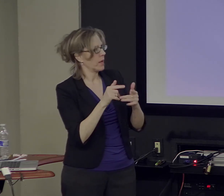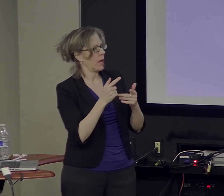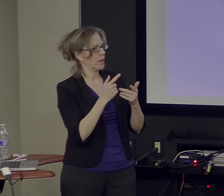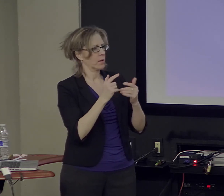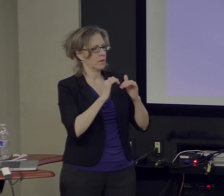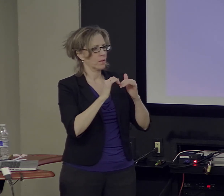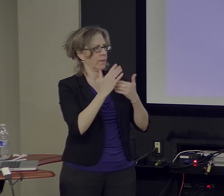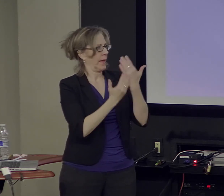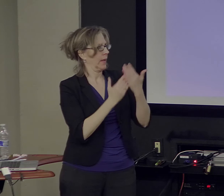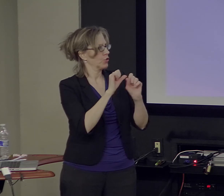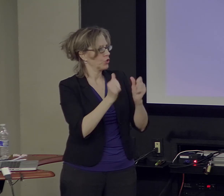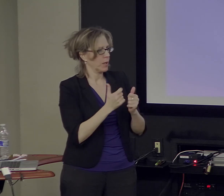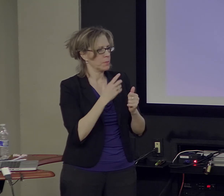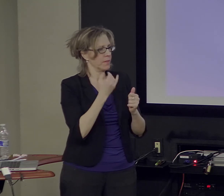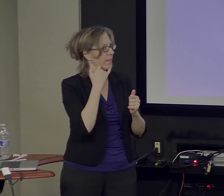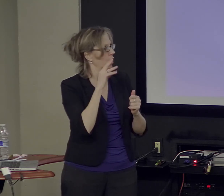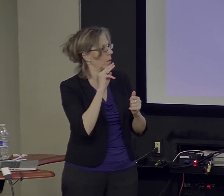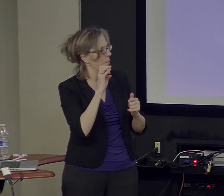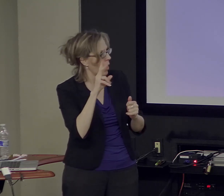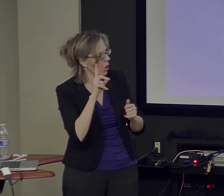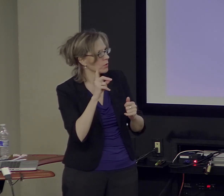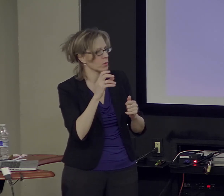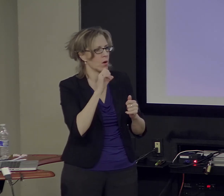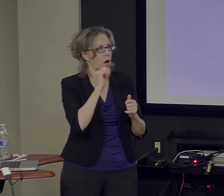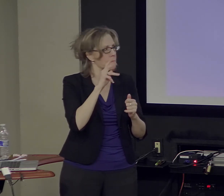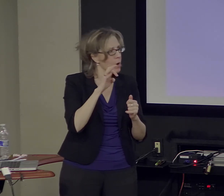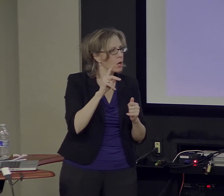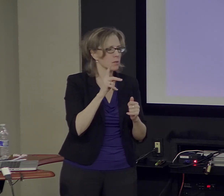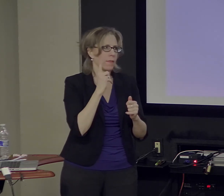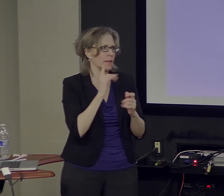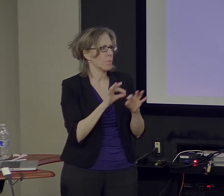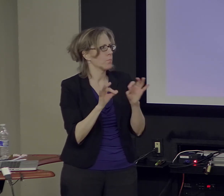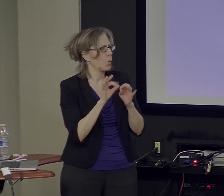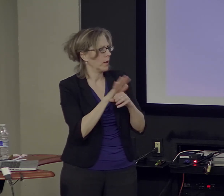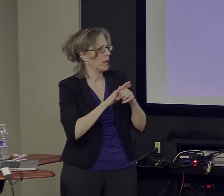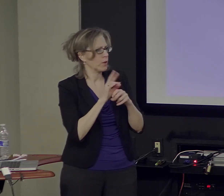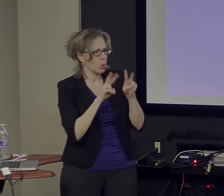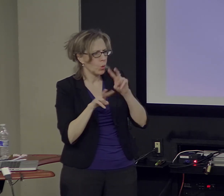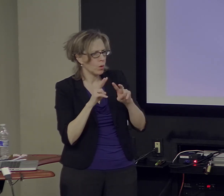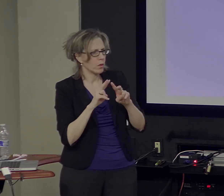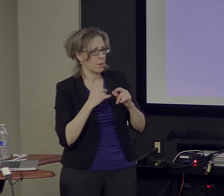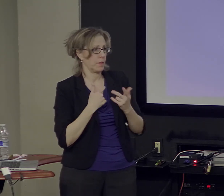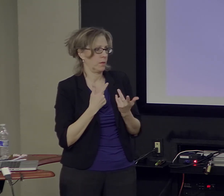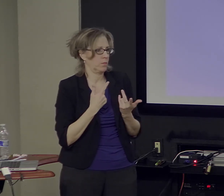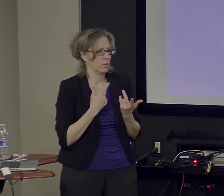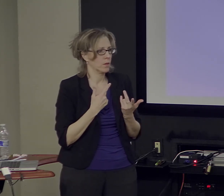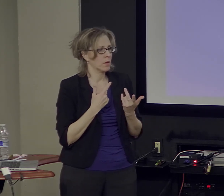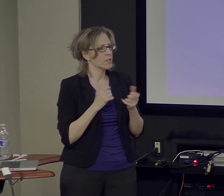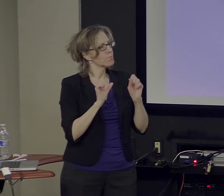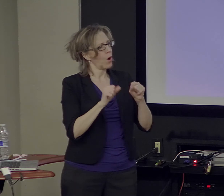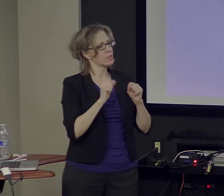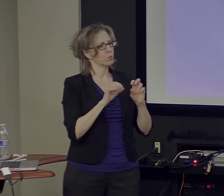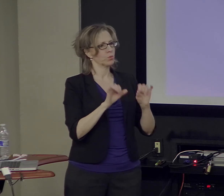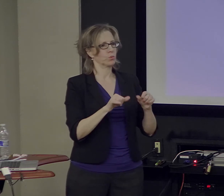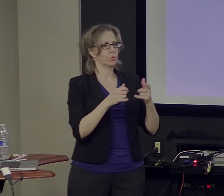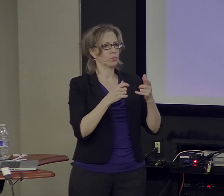course, I'm a student, and so I'm very curious, and I have looked at hand shapes, but I have not necessarily reflected